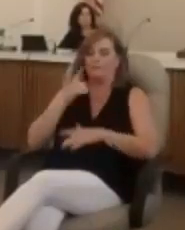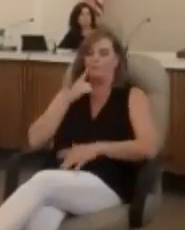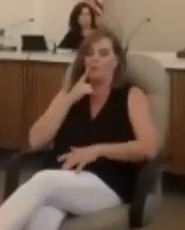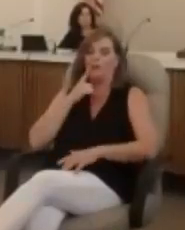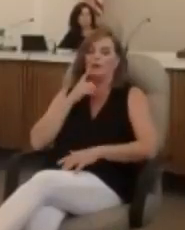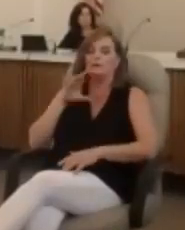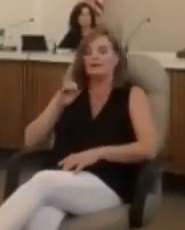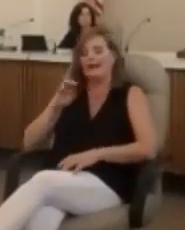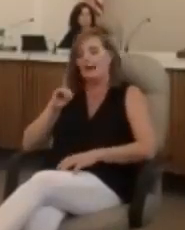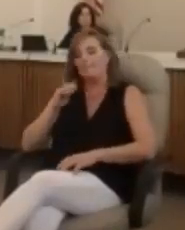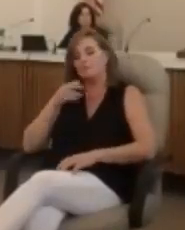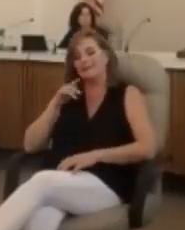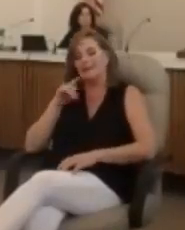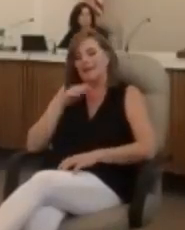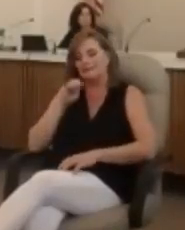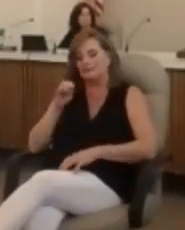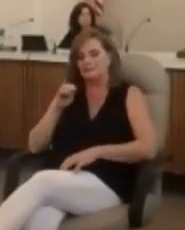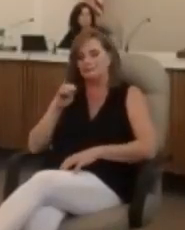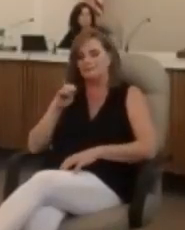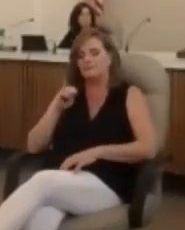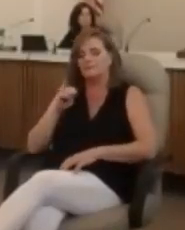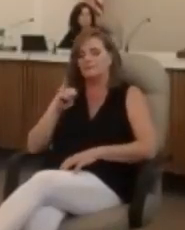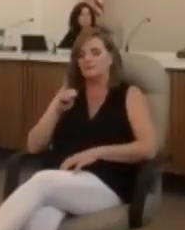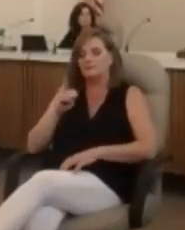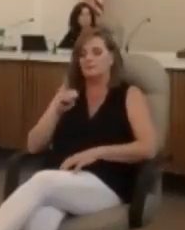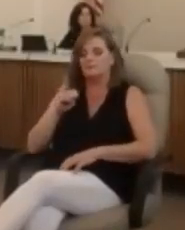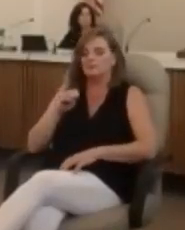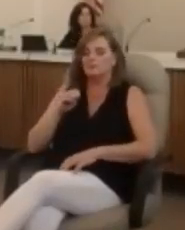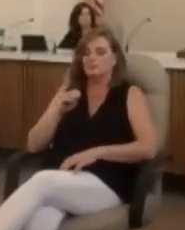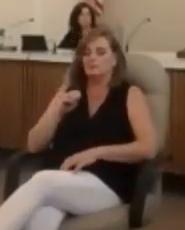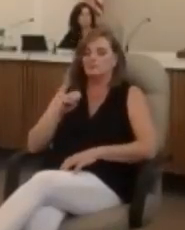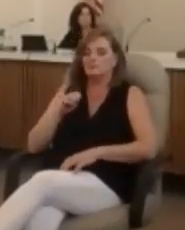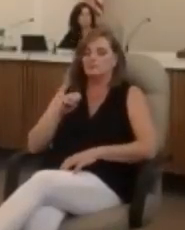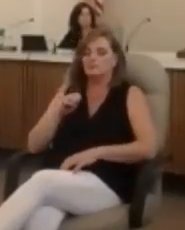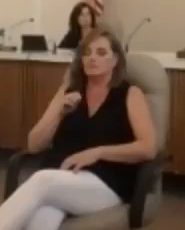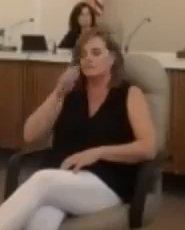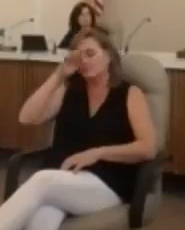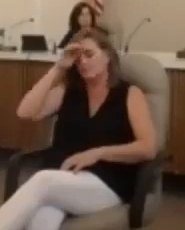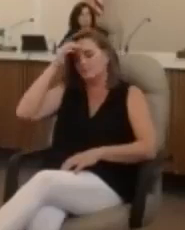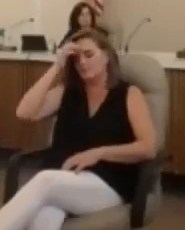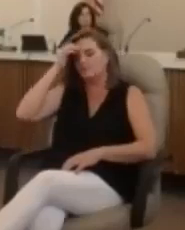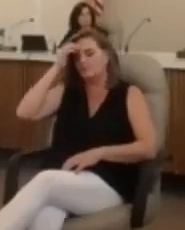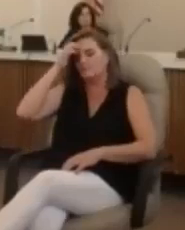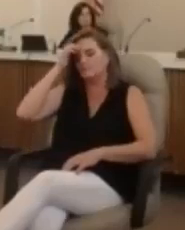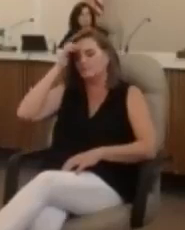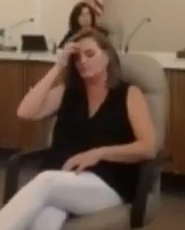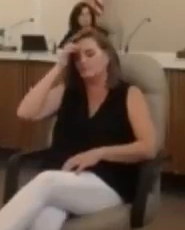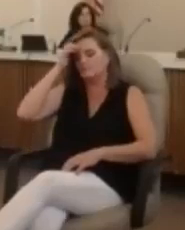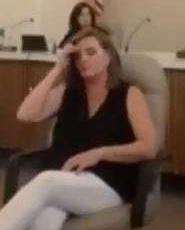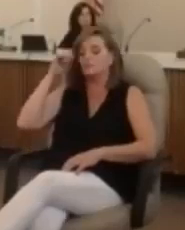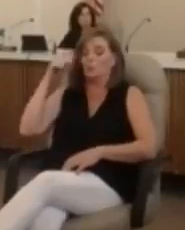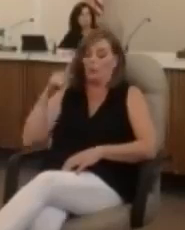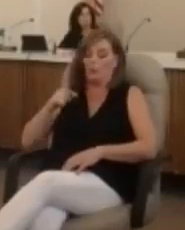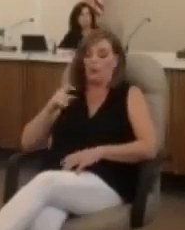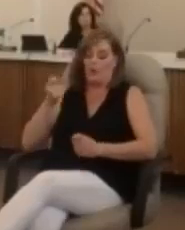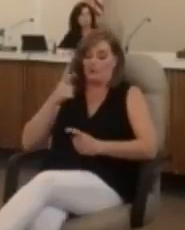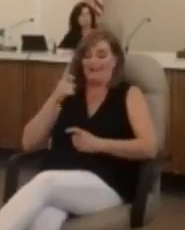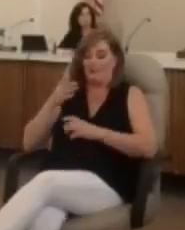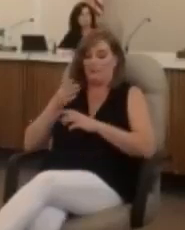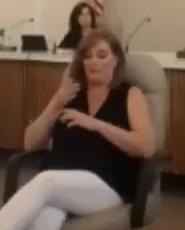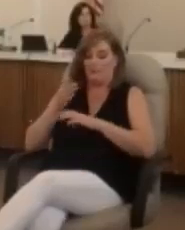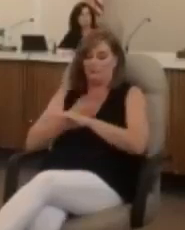existing properties and any new development going in. Excuse me. So this development has that in